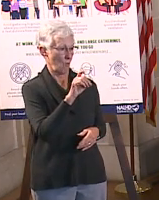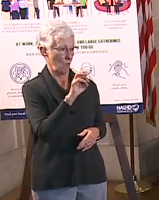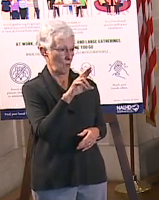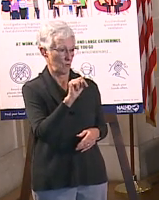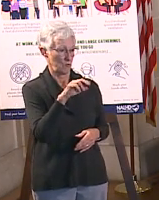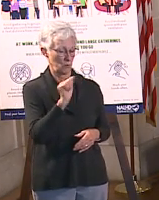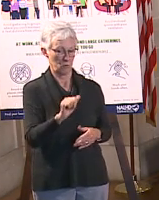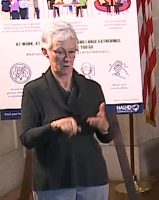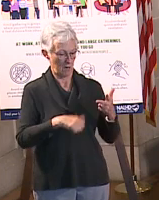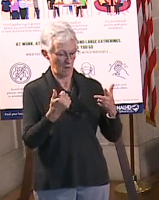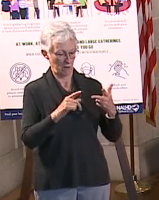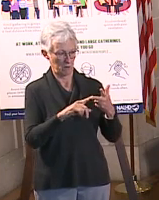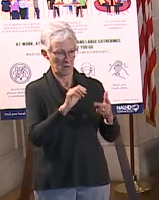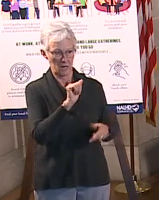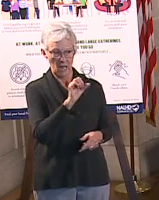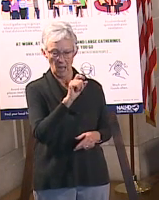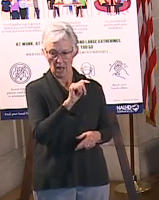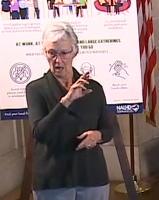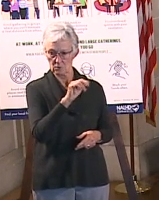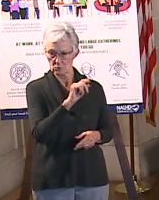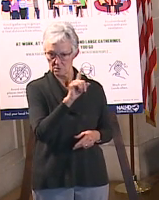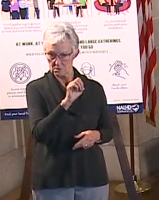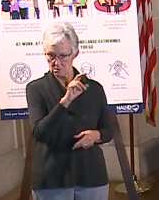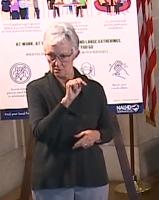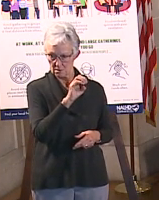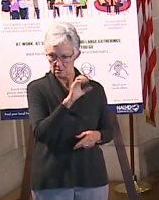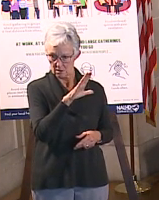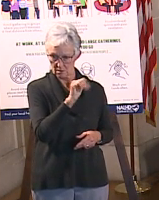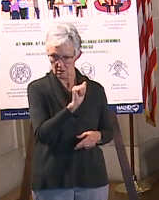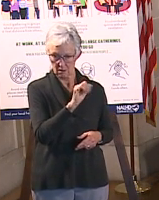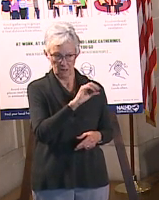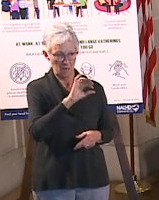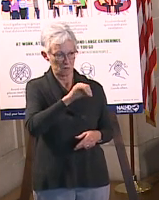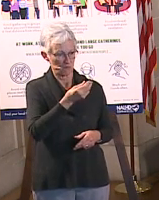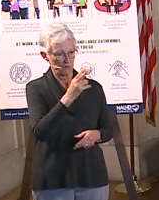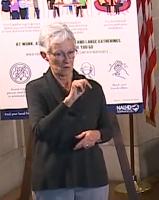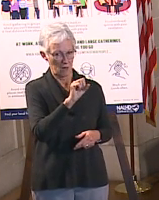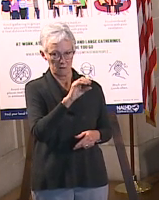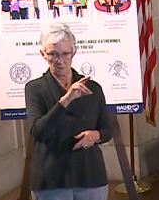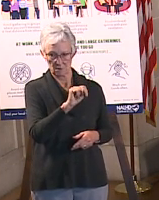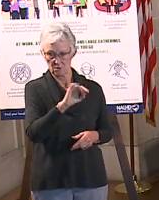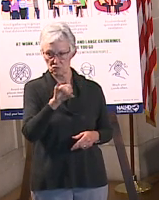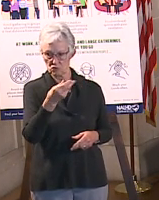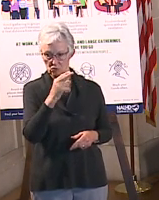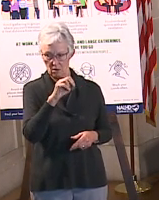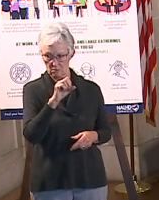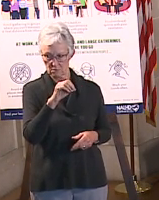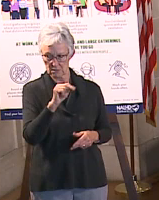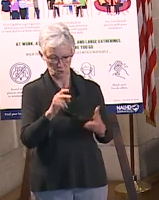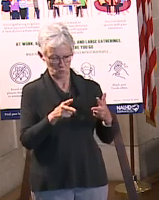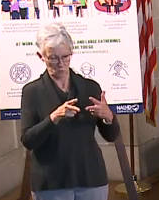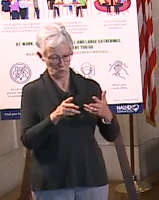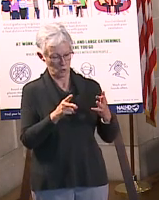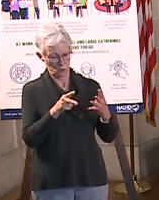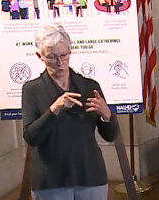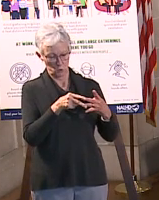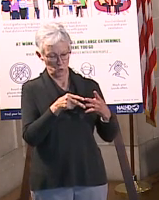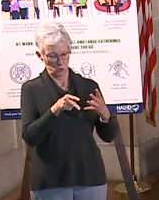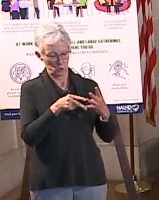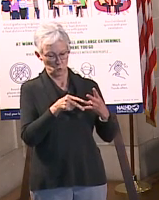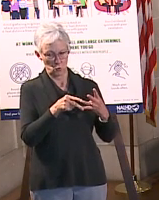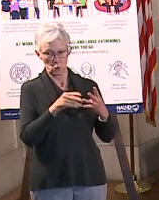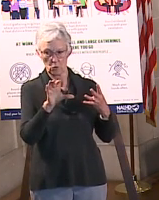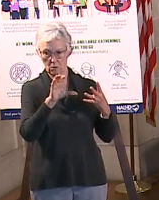will, I'm going to say, likely go to the FDA in January to ask for approval of their vaccines, which means that you will